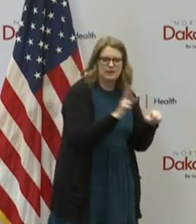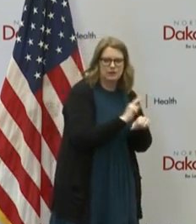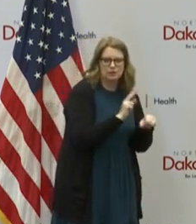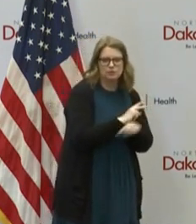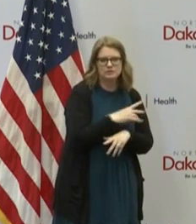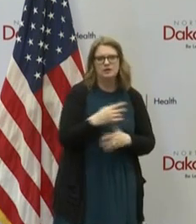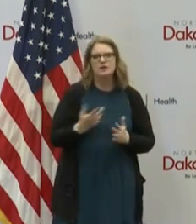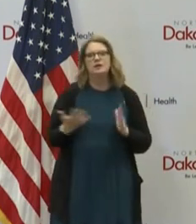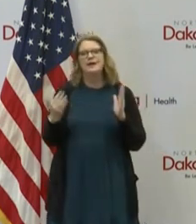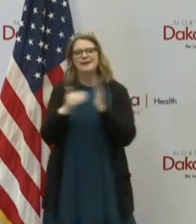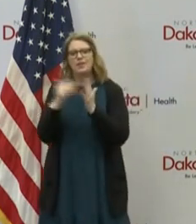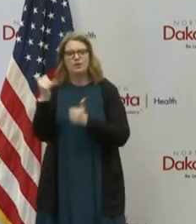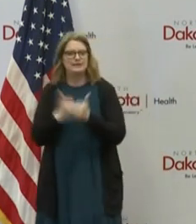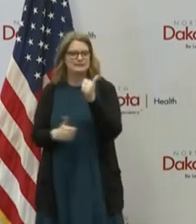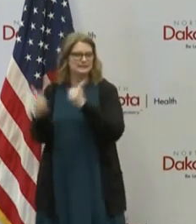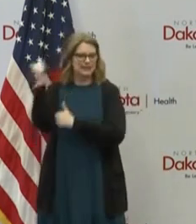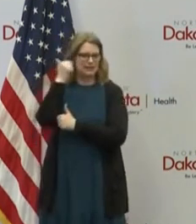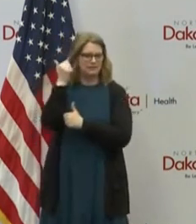another executive